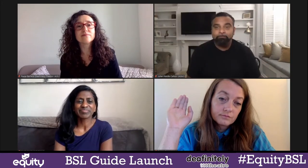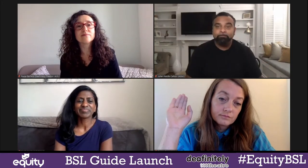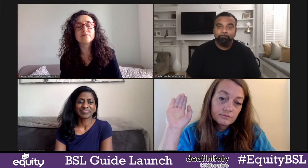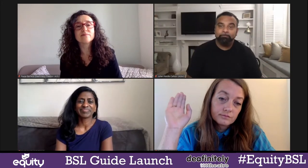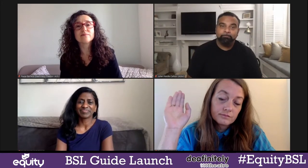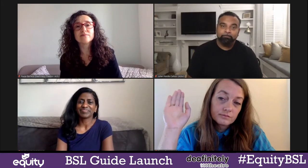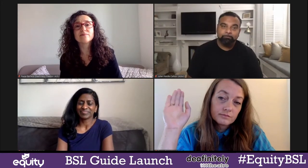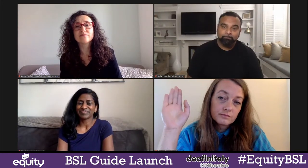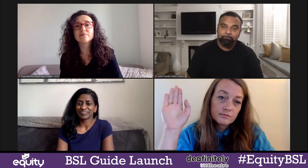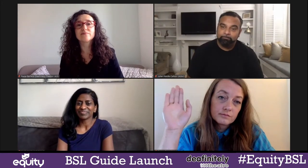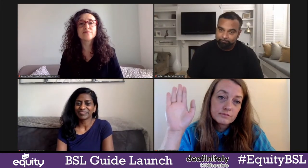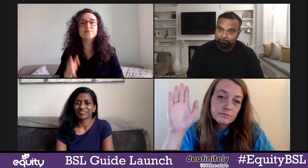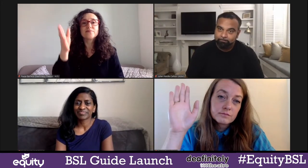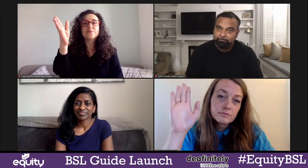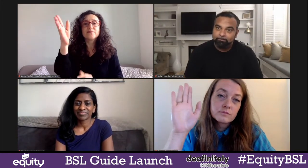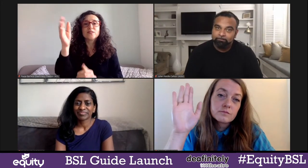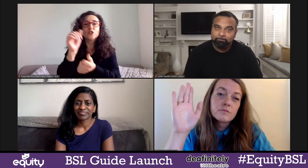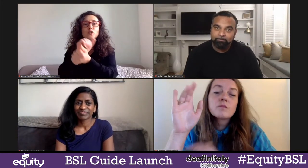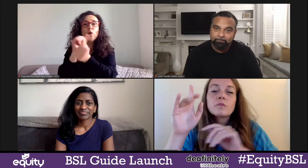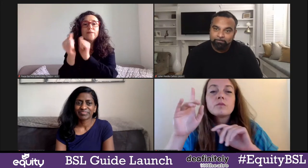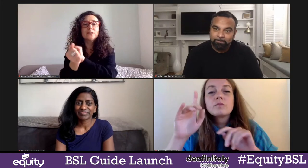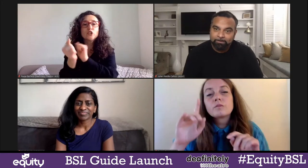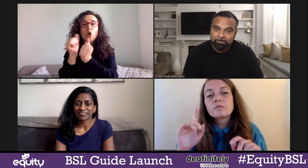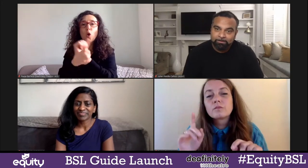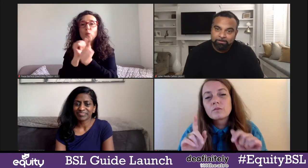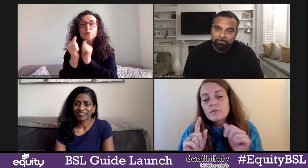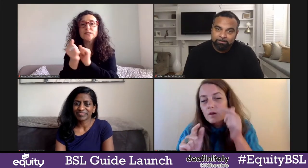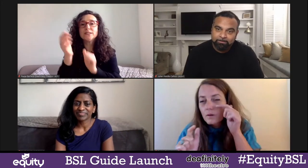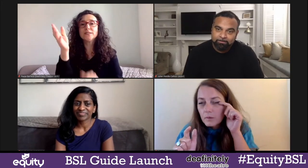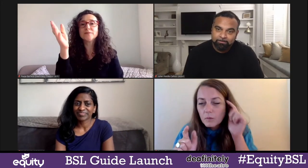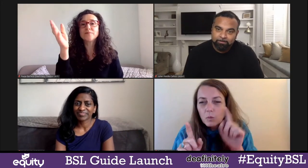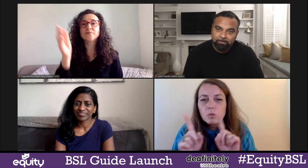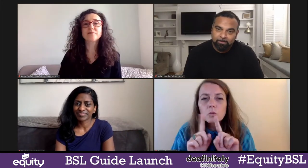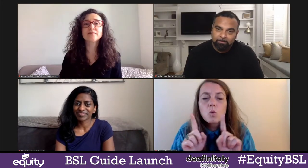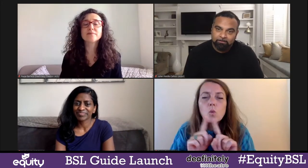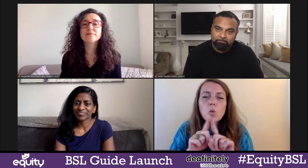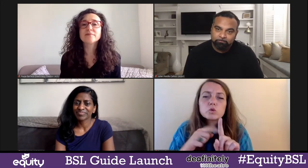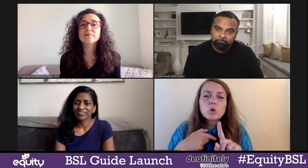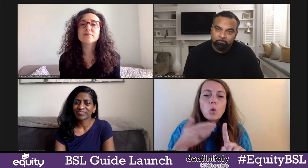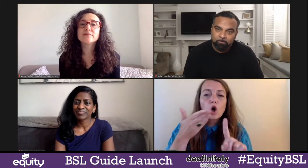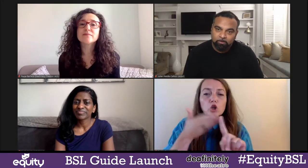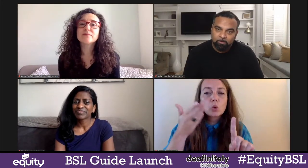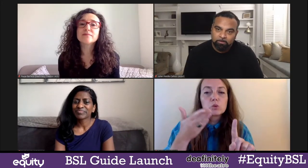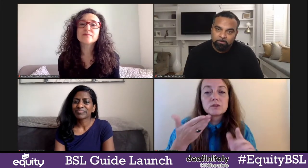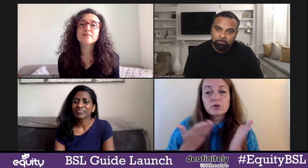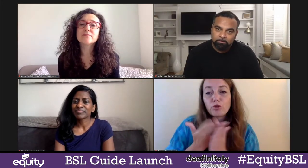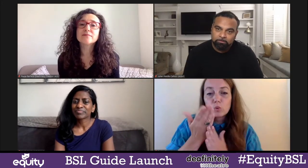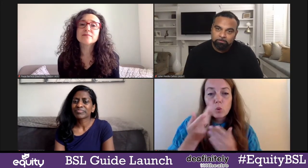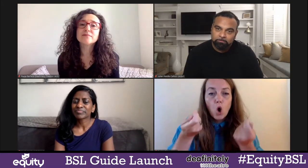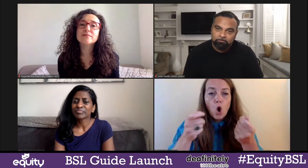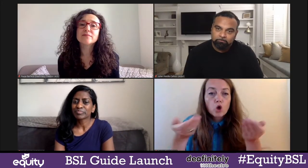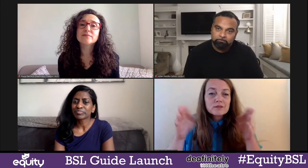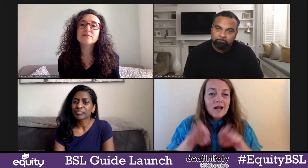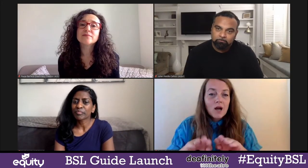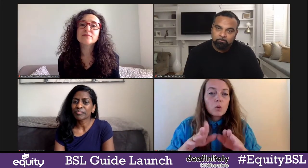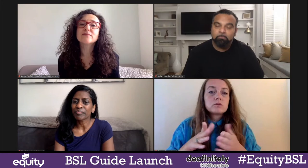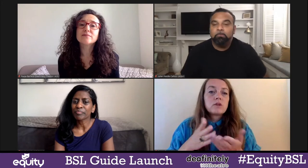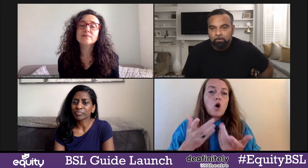consultant or not, and to make sure that it is included beforehand. There's lots of preparation to do. Over to Sophie. Also,